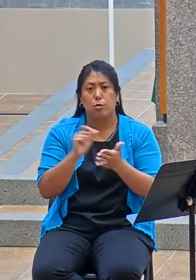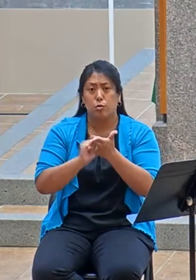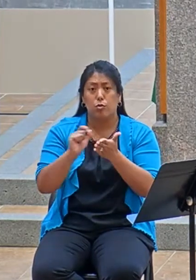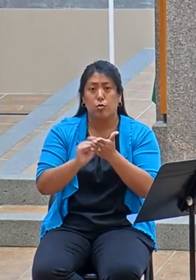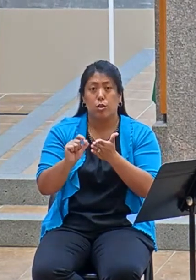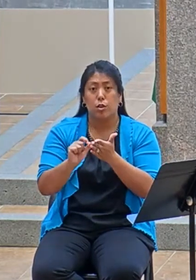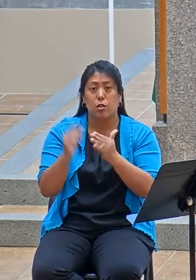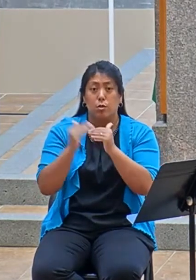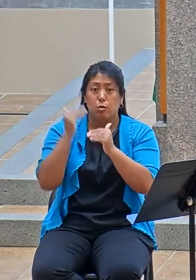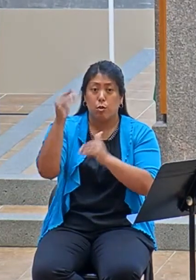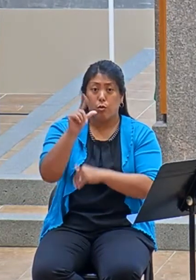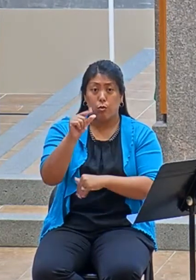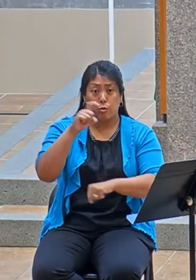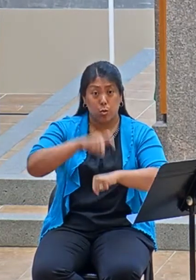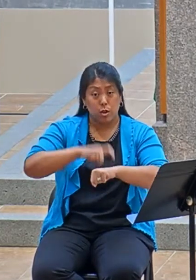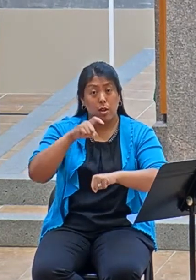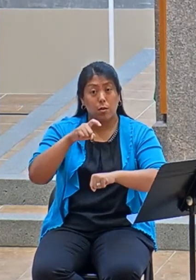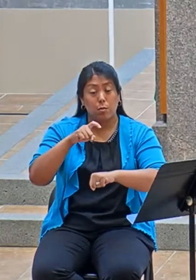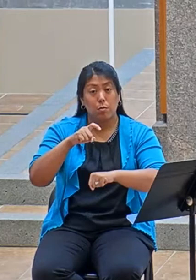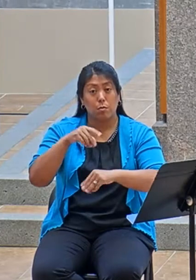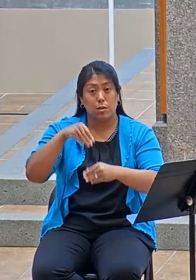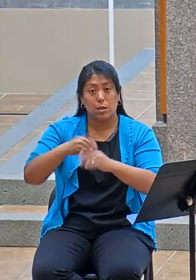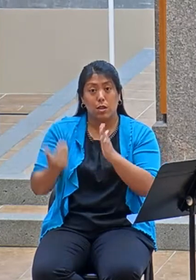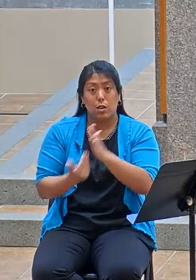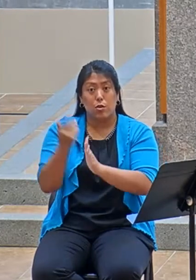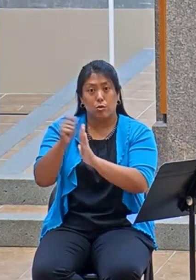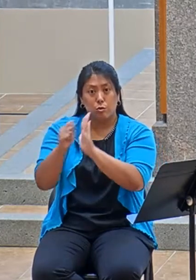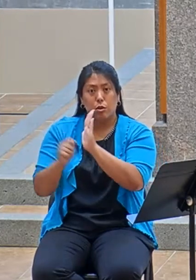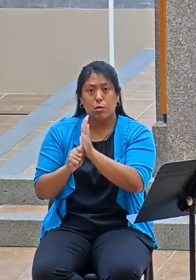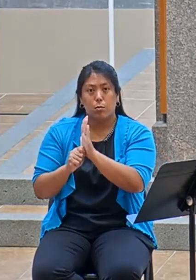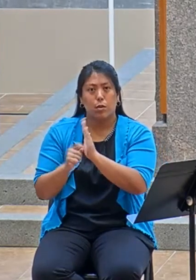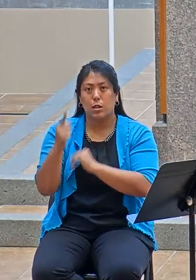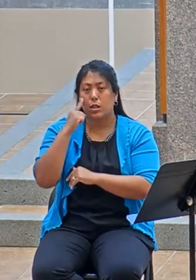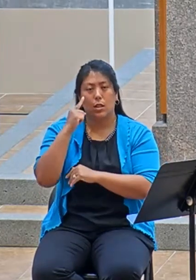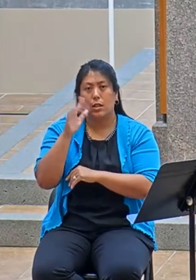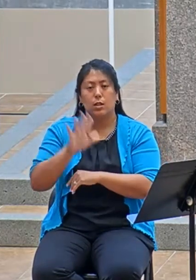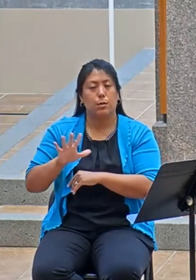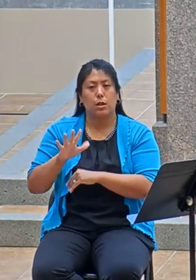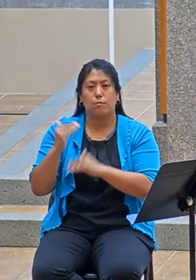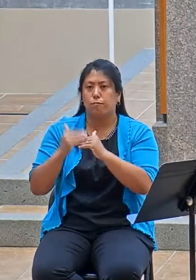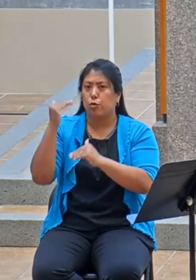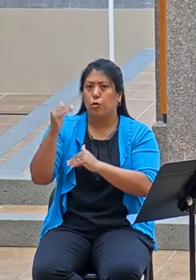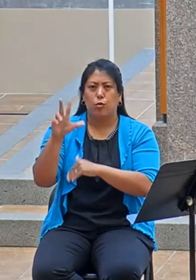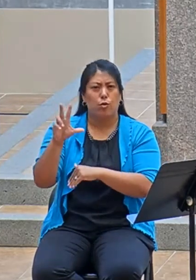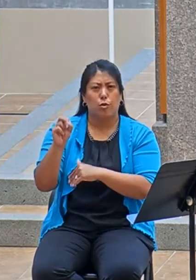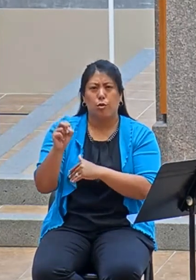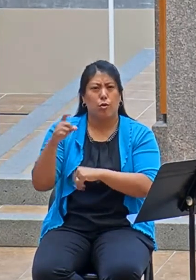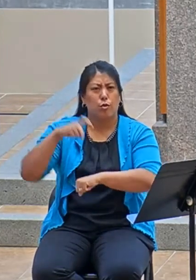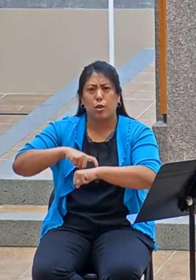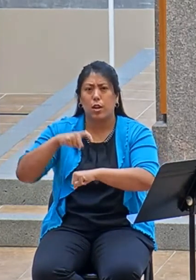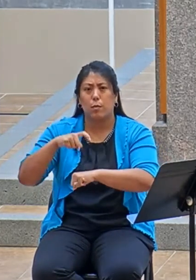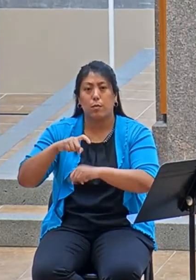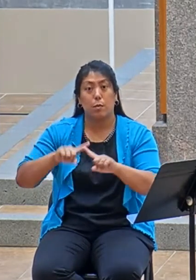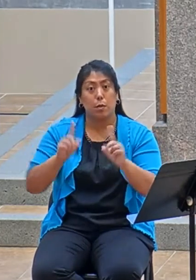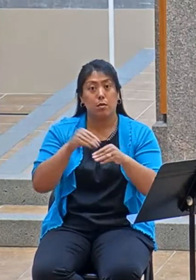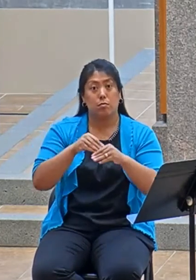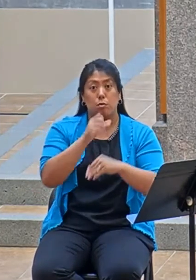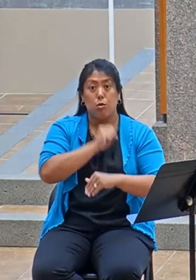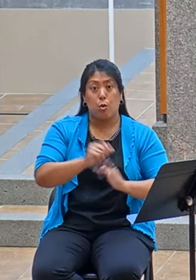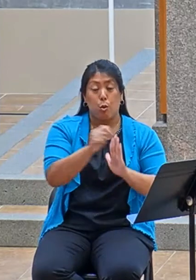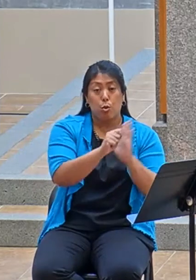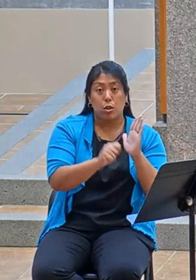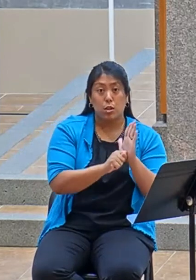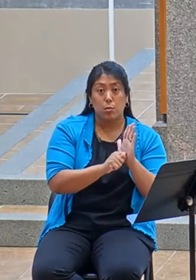times. In the New Testament, I believe it's over 34 times. In the Old Testament,